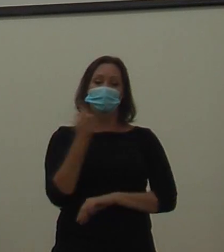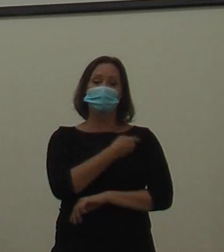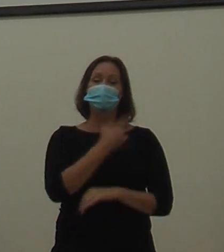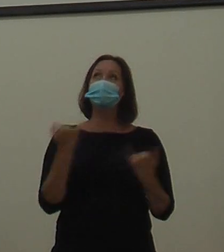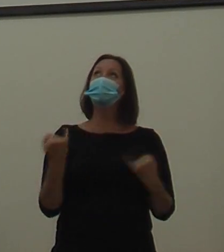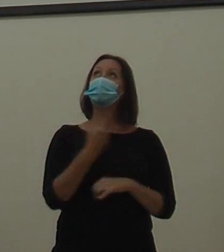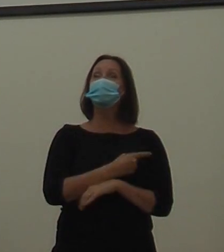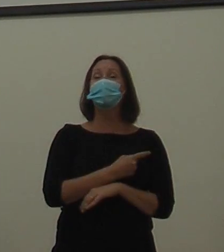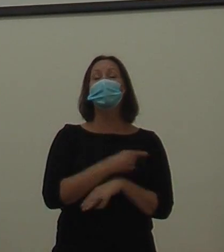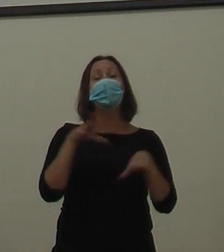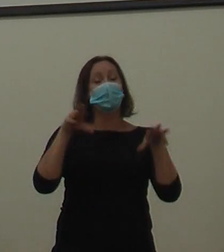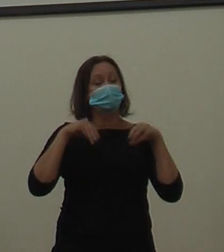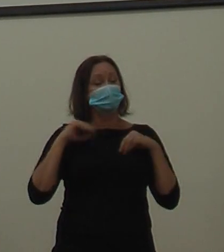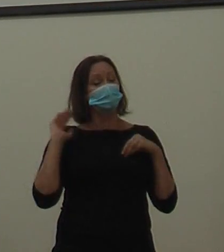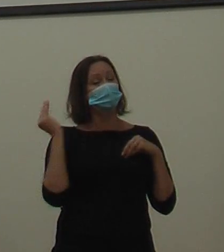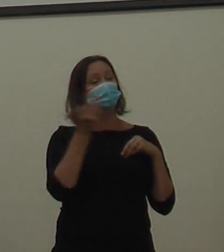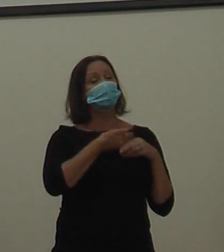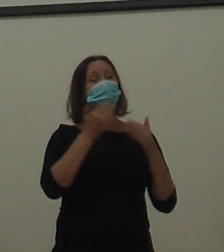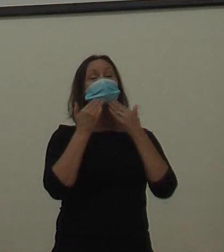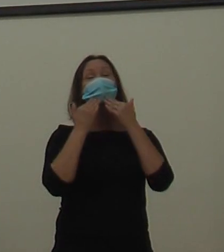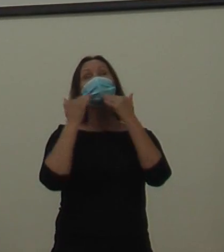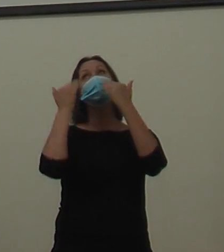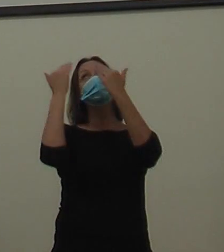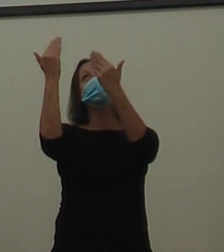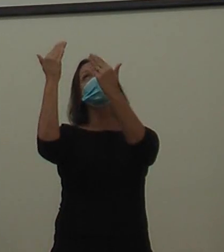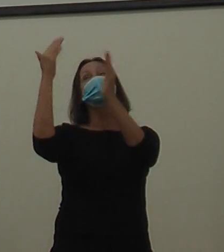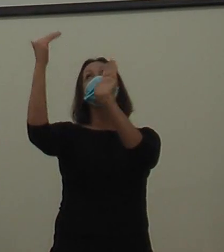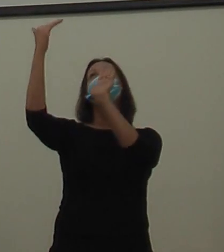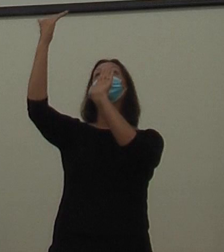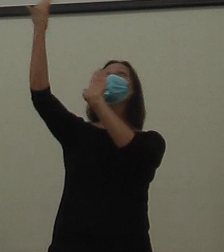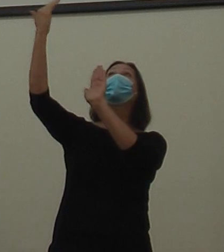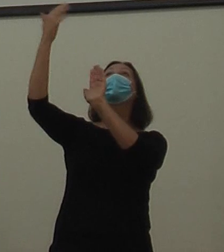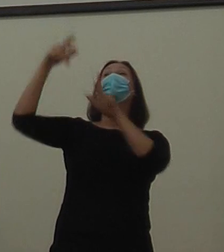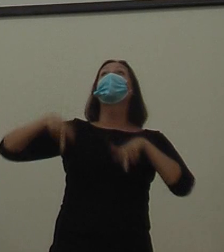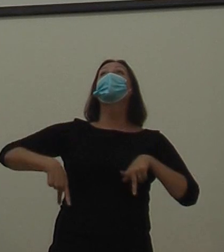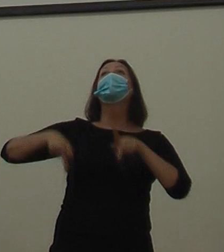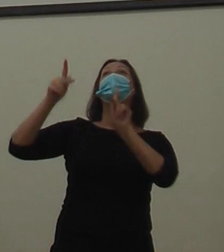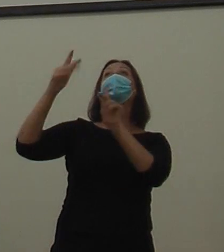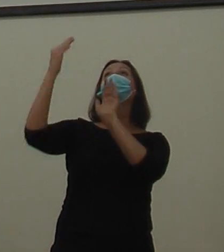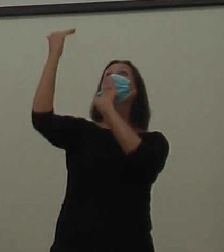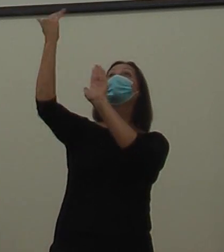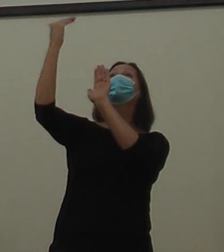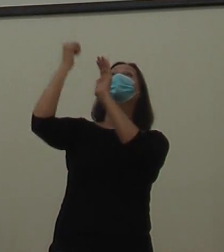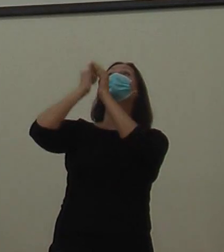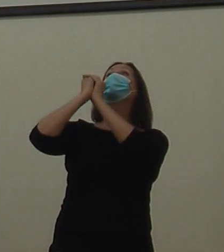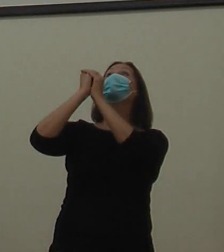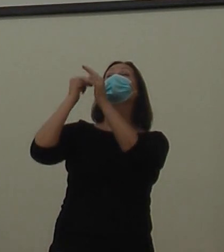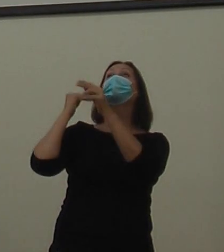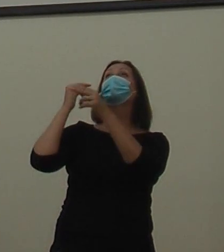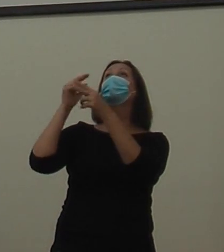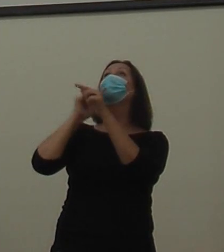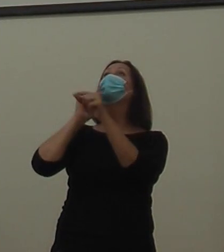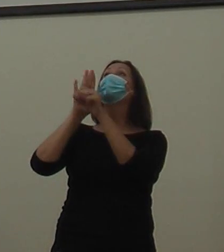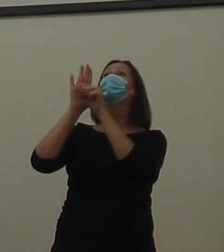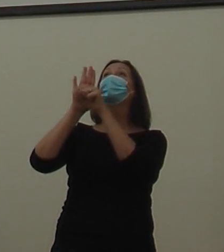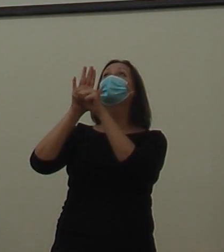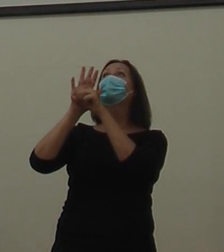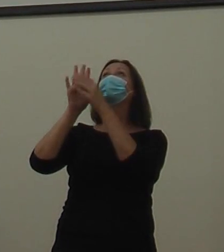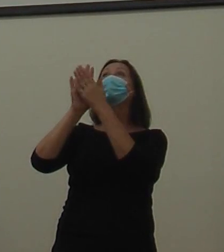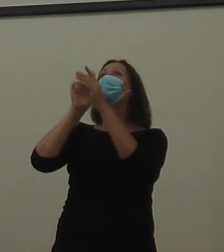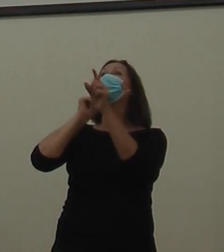thanks, Father, for again another opportunity to come before you and worship you and praise your name. Now we pray,